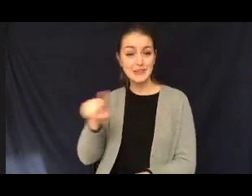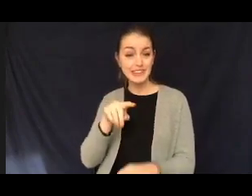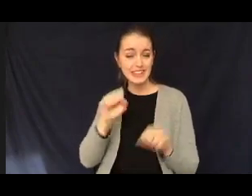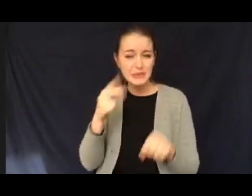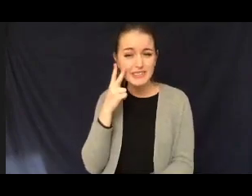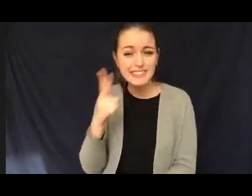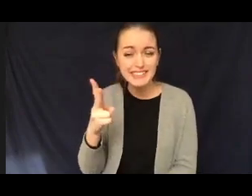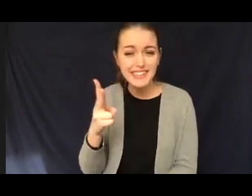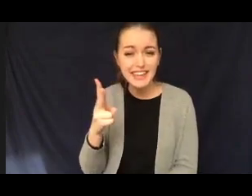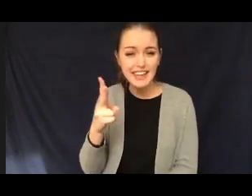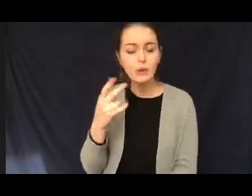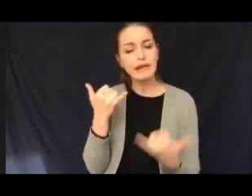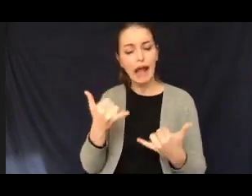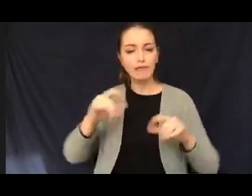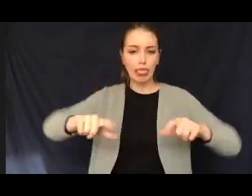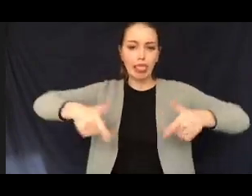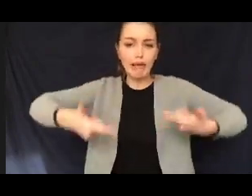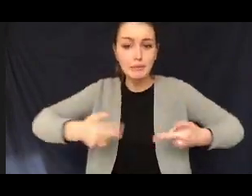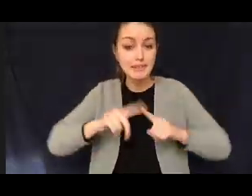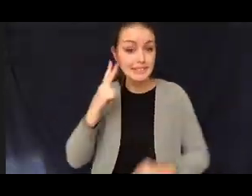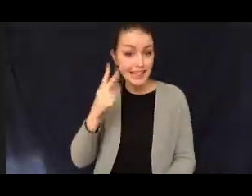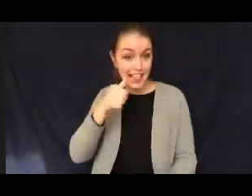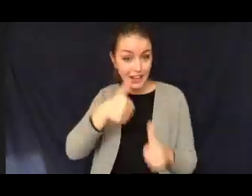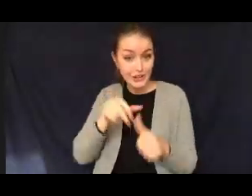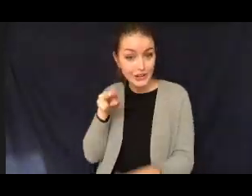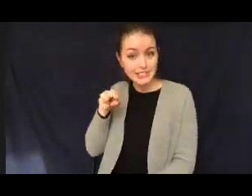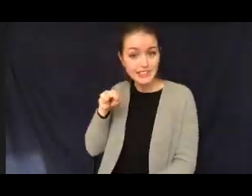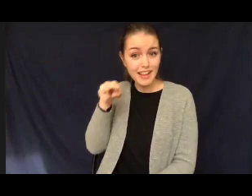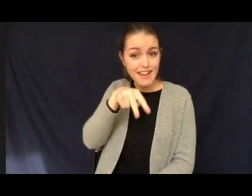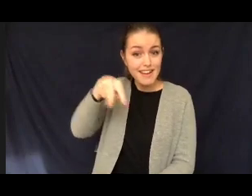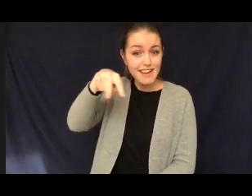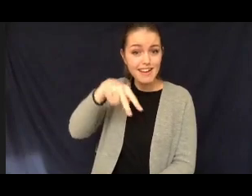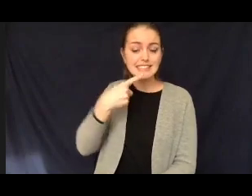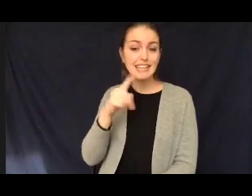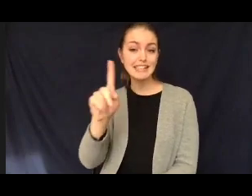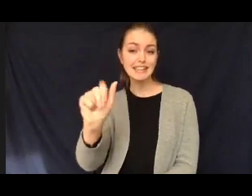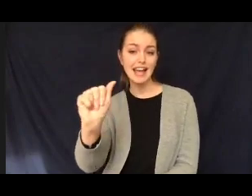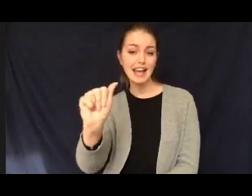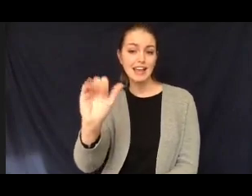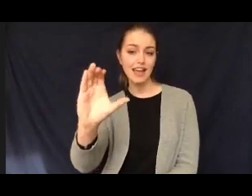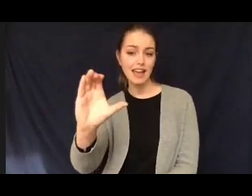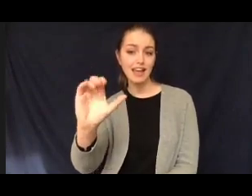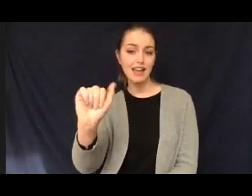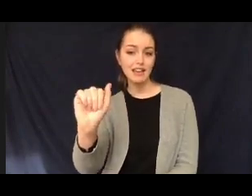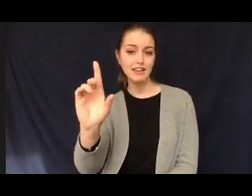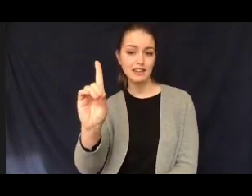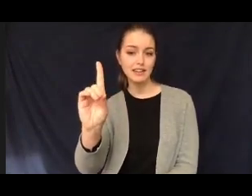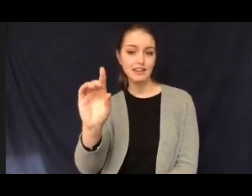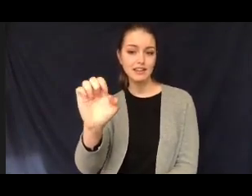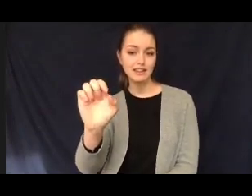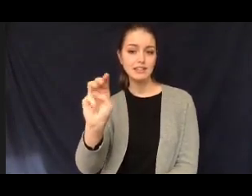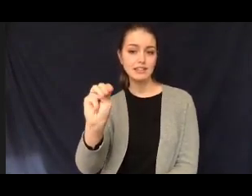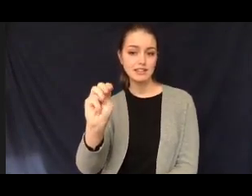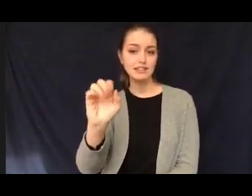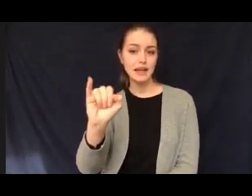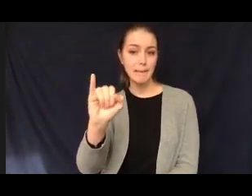the well, it's upside down now, but you can see the letters a little bit Yeah, better. a The little bit of academic American. on the floor.